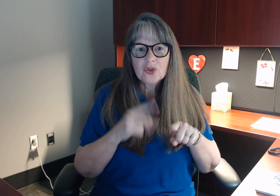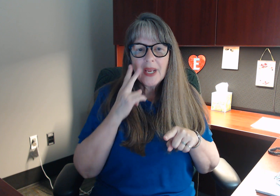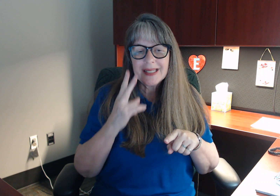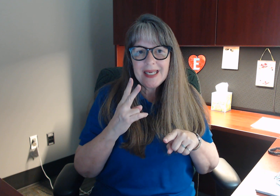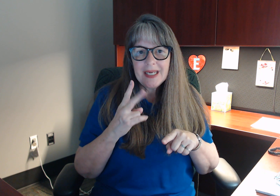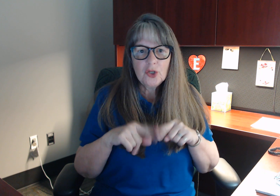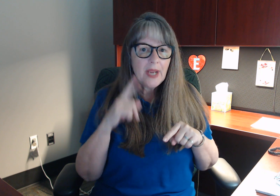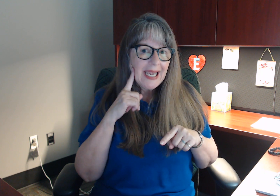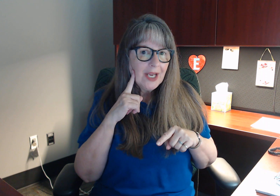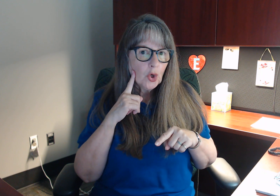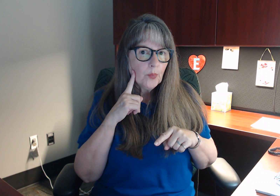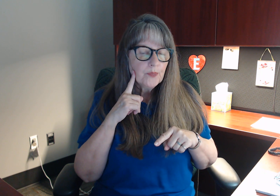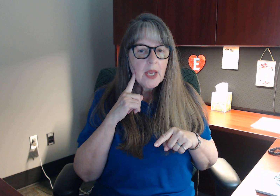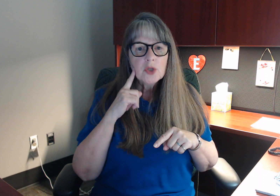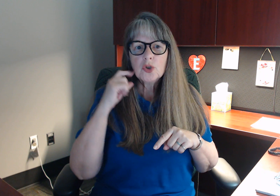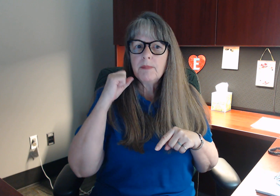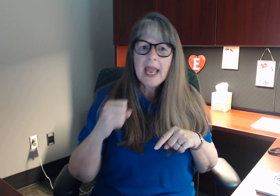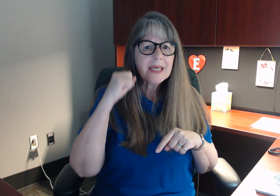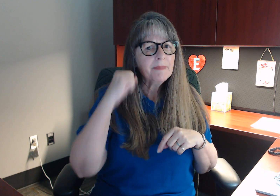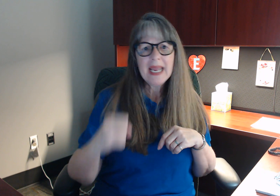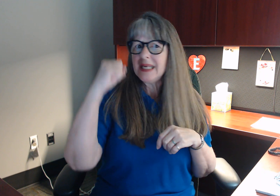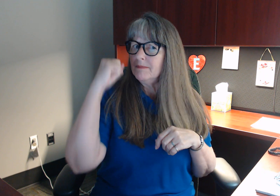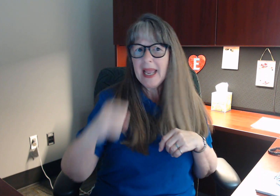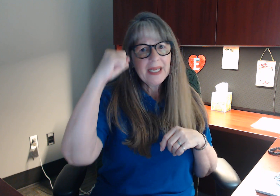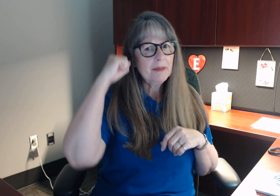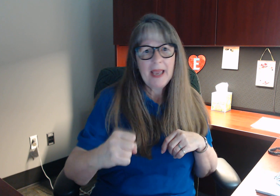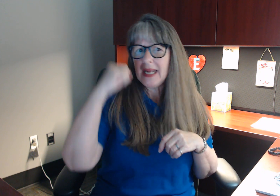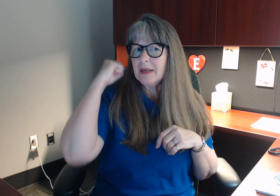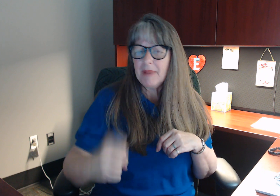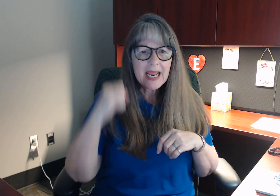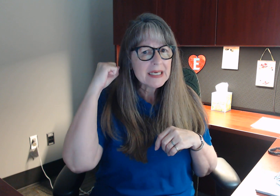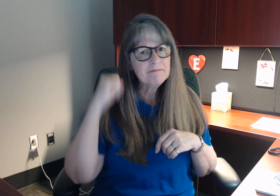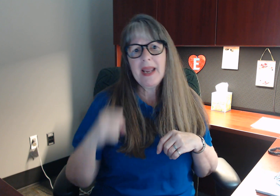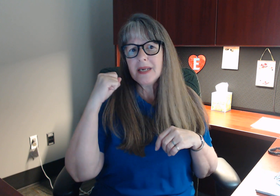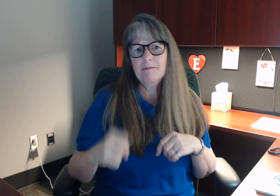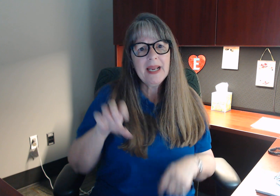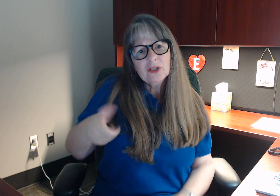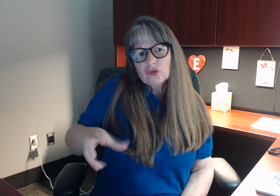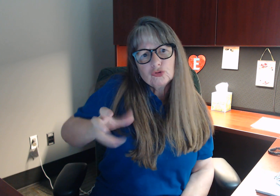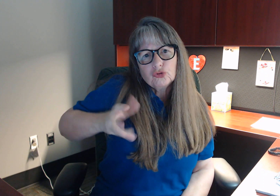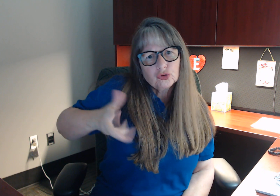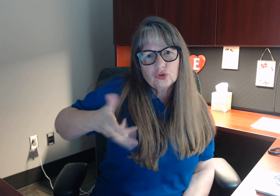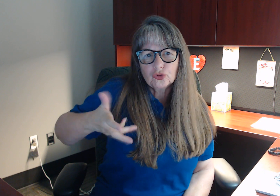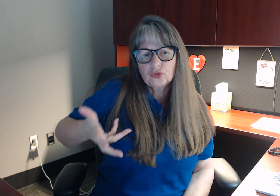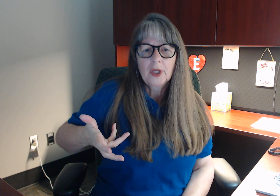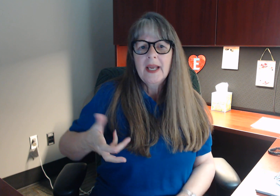can't see and you can't hear. So she banged and banged and banged and banged and banged and banged and banged and she